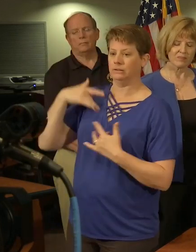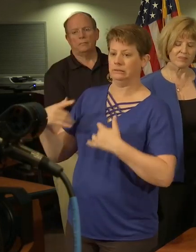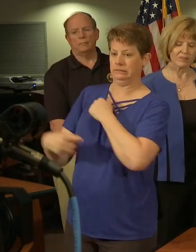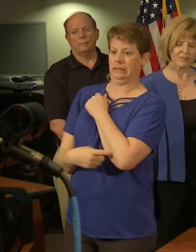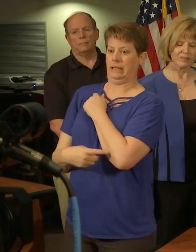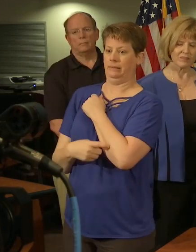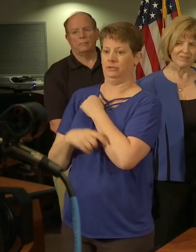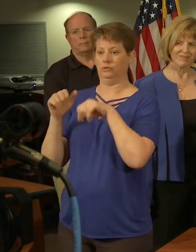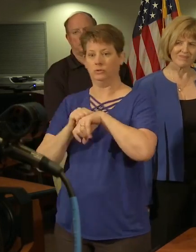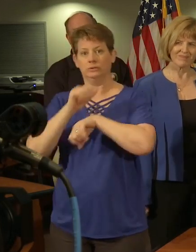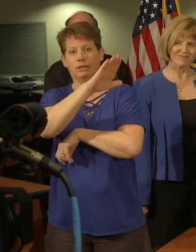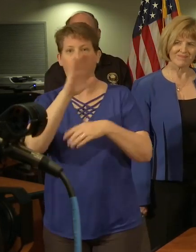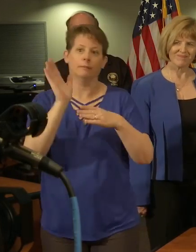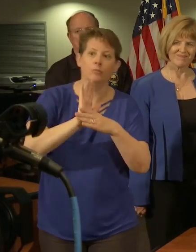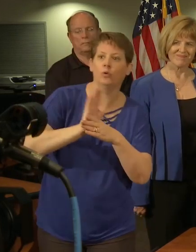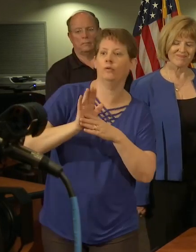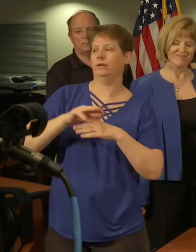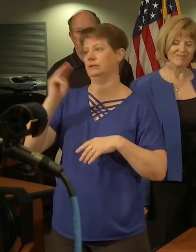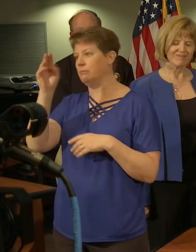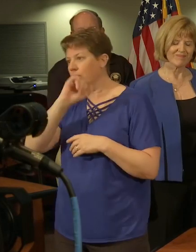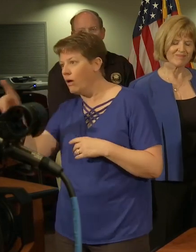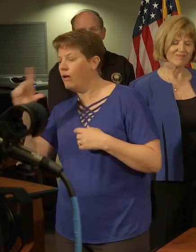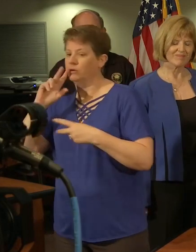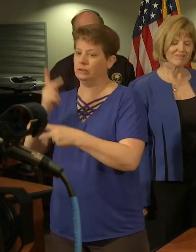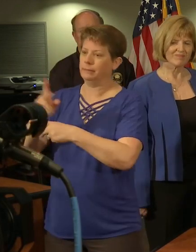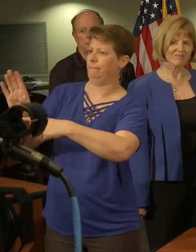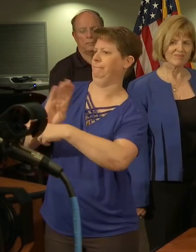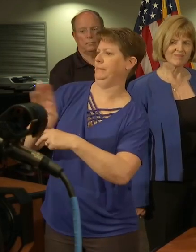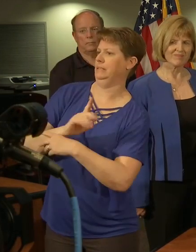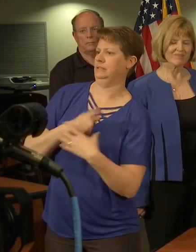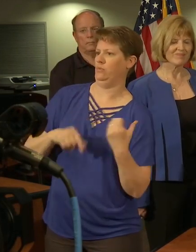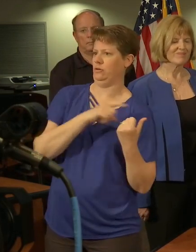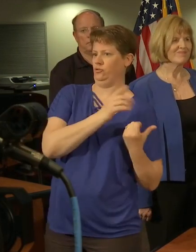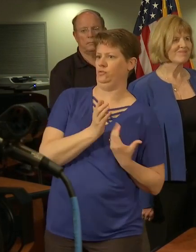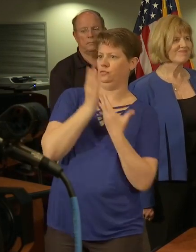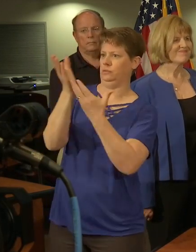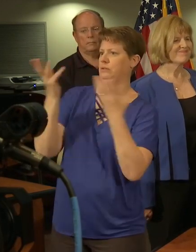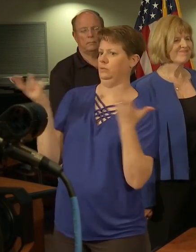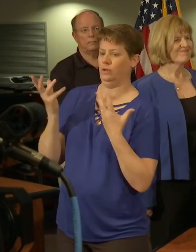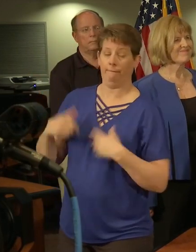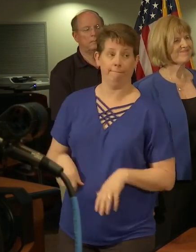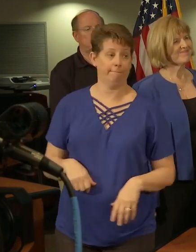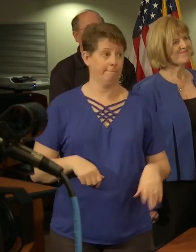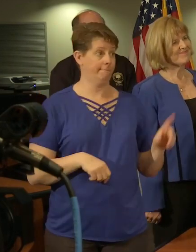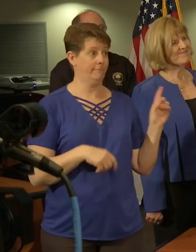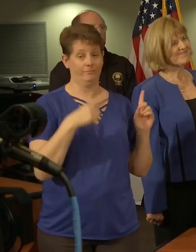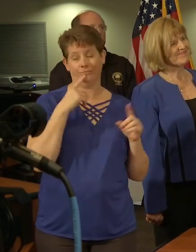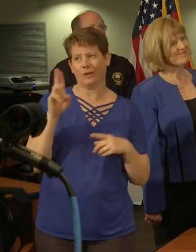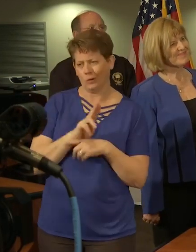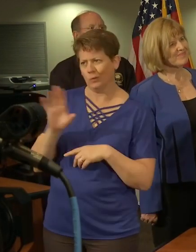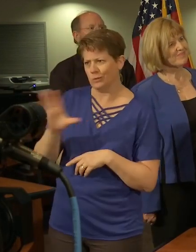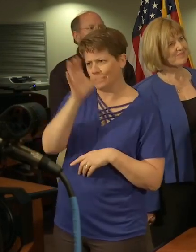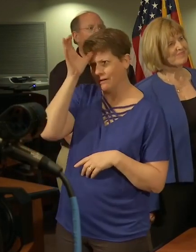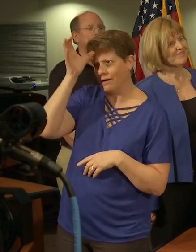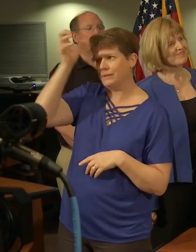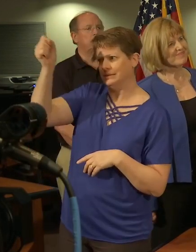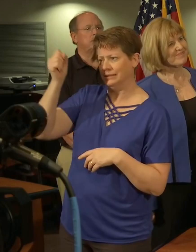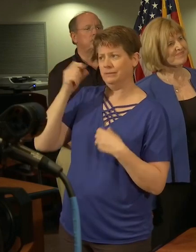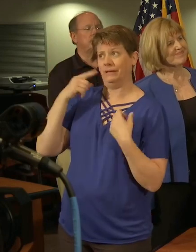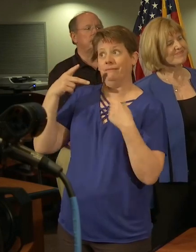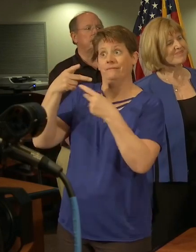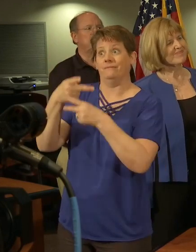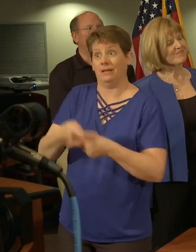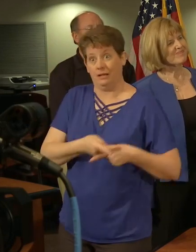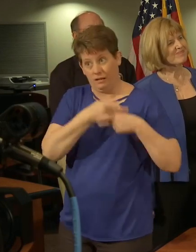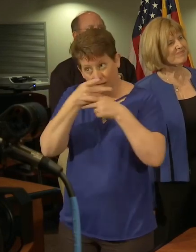send their kids to the movies or the mall or something like that to occupy their time. What would your suggestion be for? I would say use your common sense. Be very